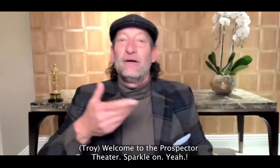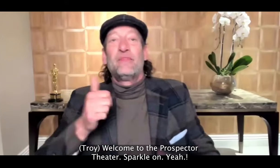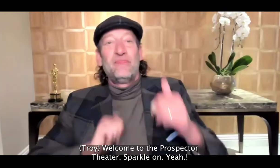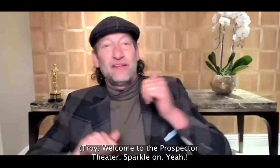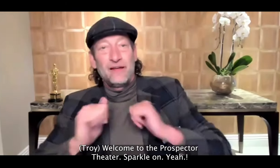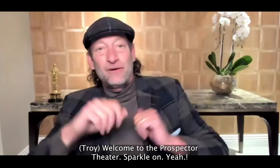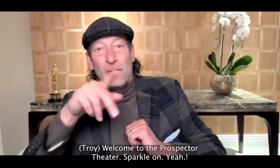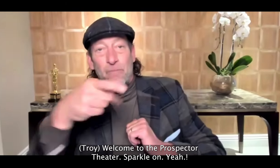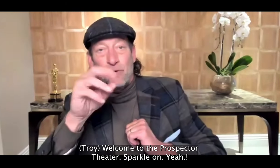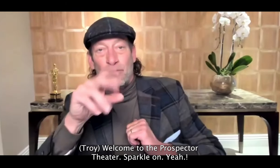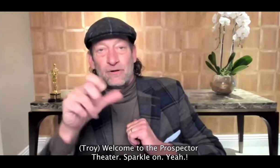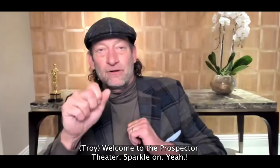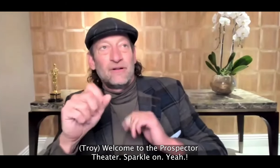Welcome to the Prospector Theater.